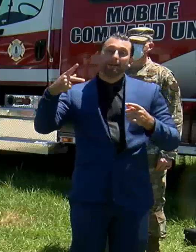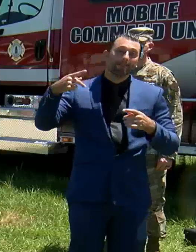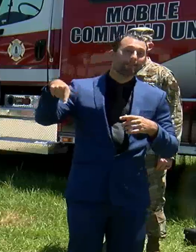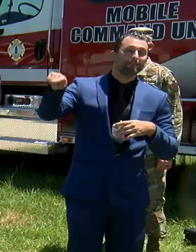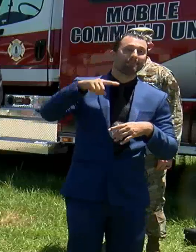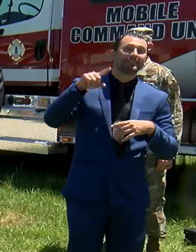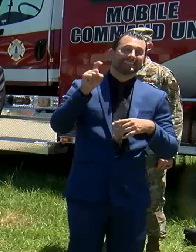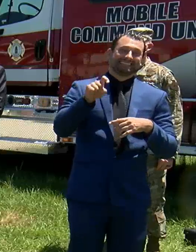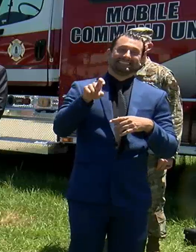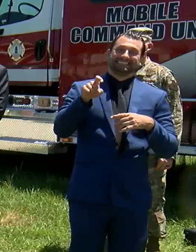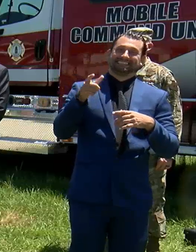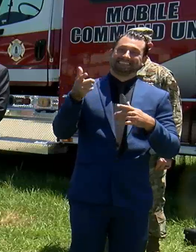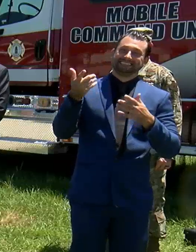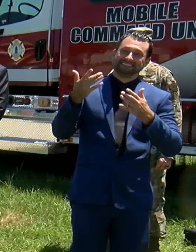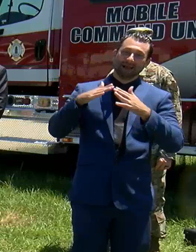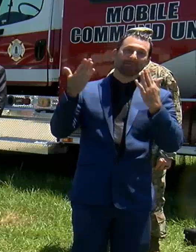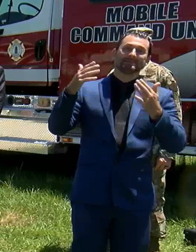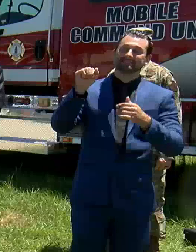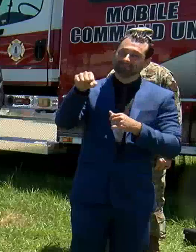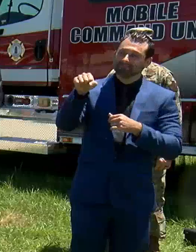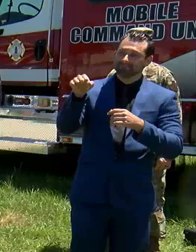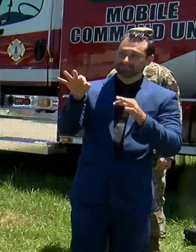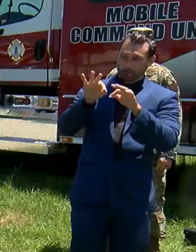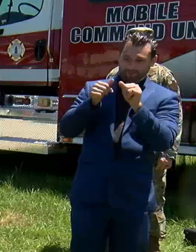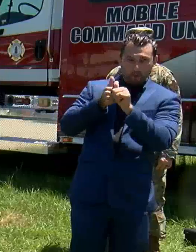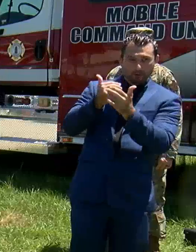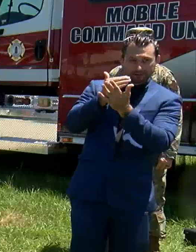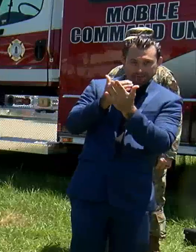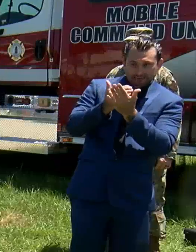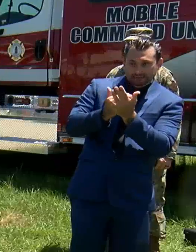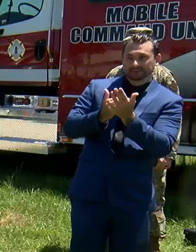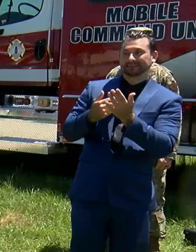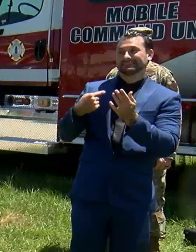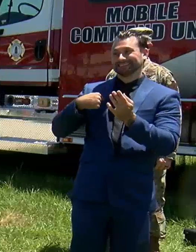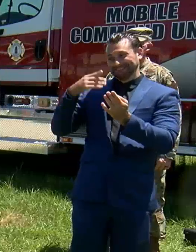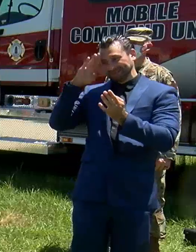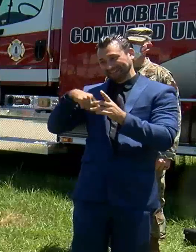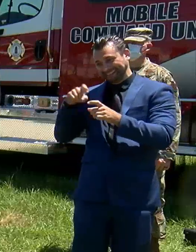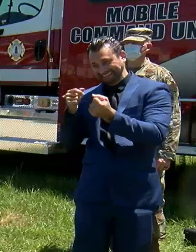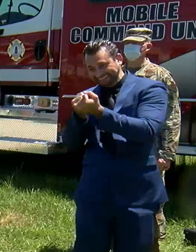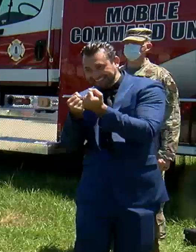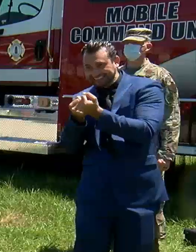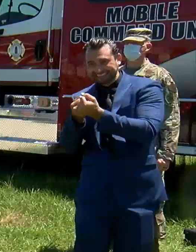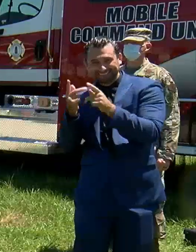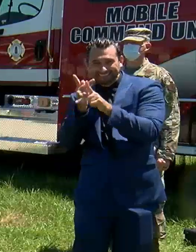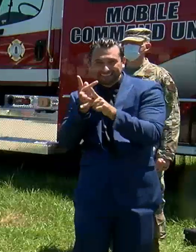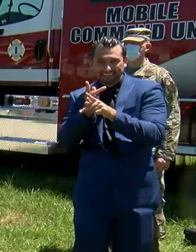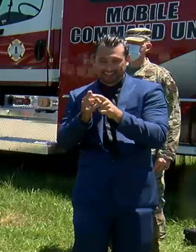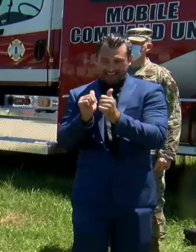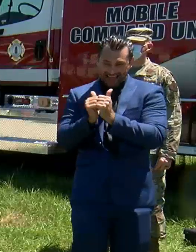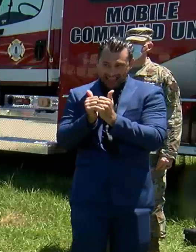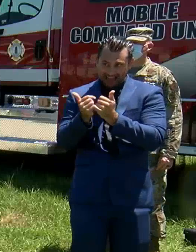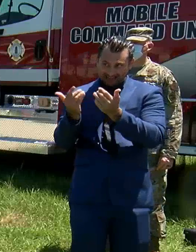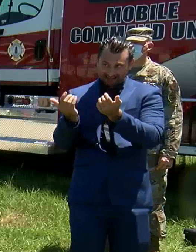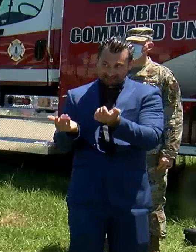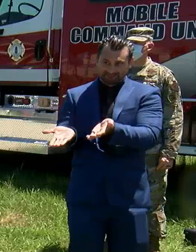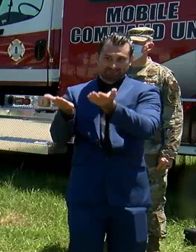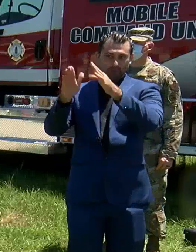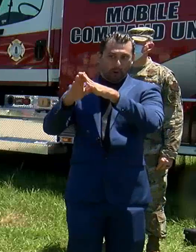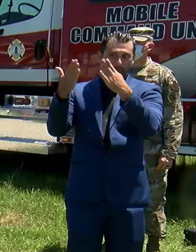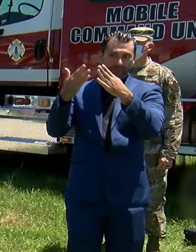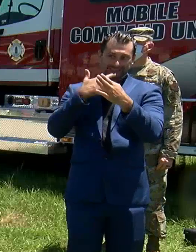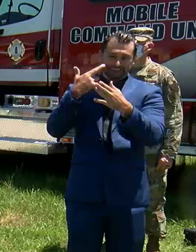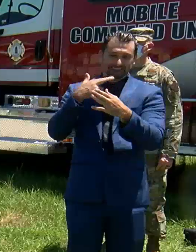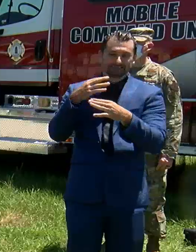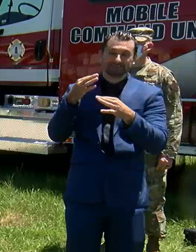on all this is obviously safety is paramount. But we have ingenuity as a people. We have the ability to figure